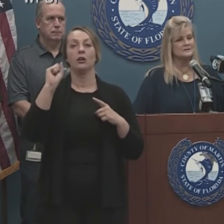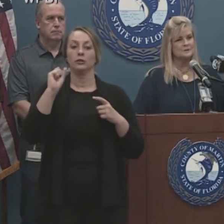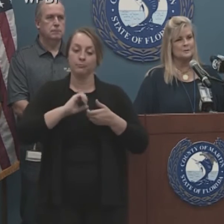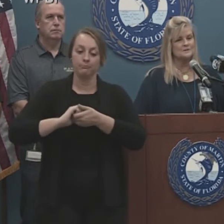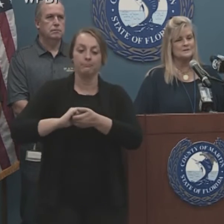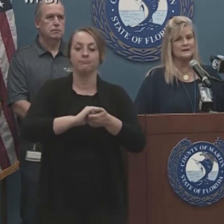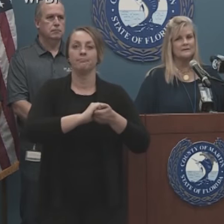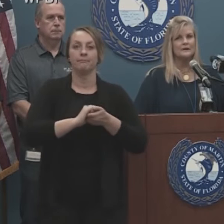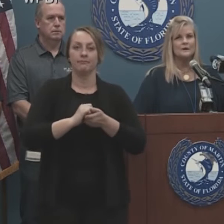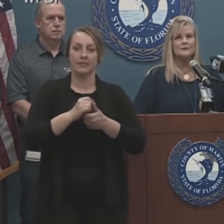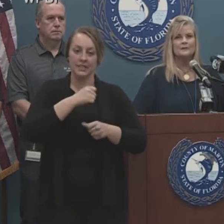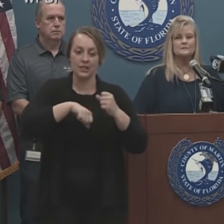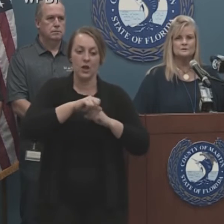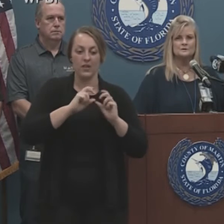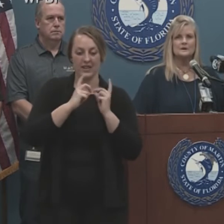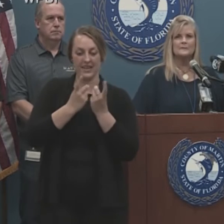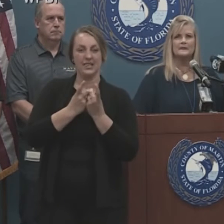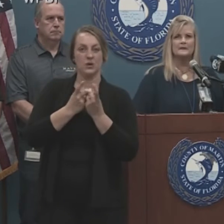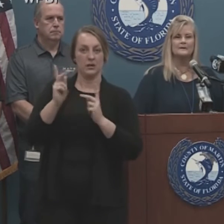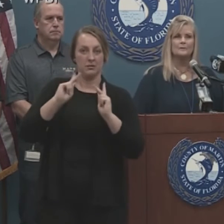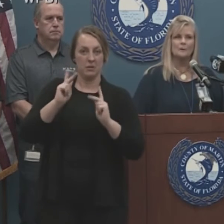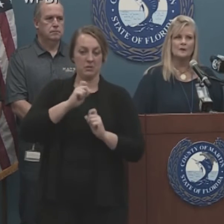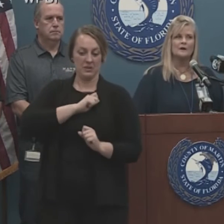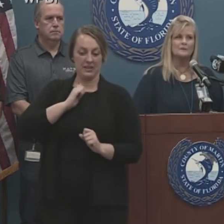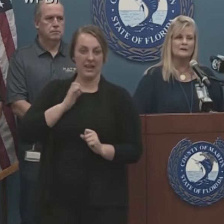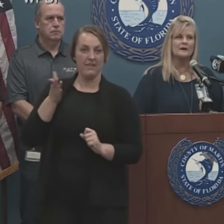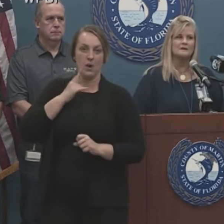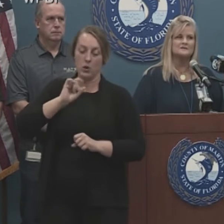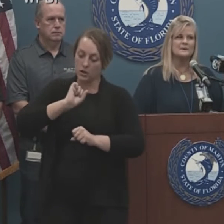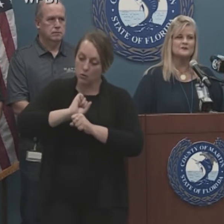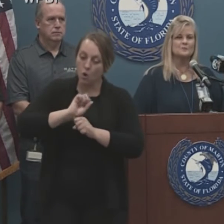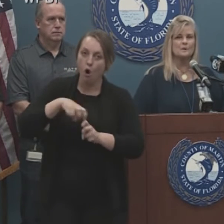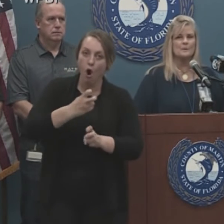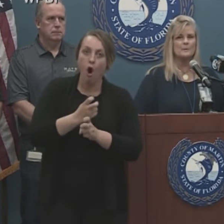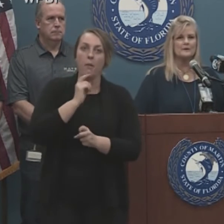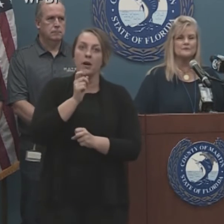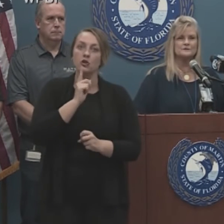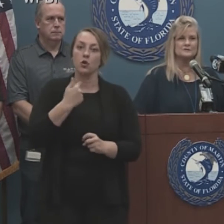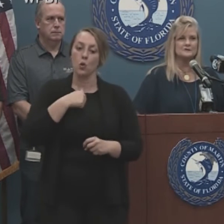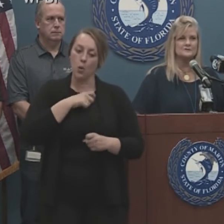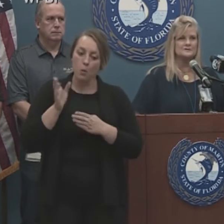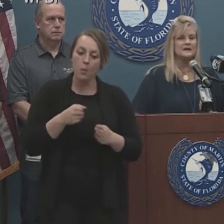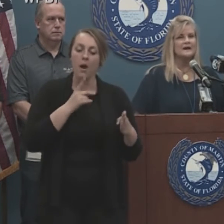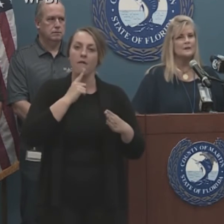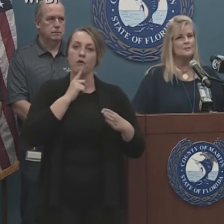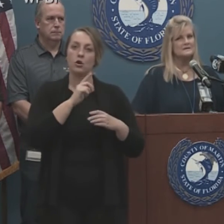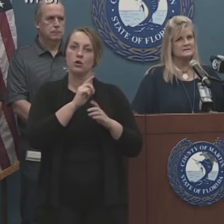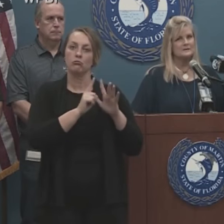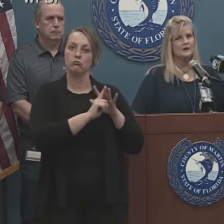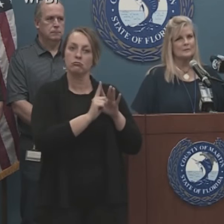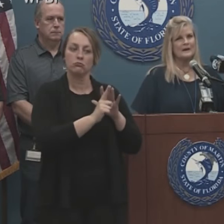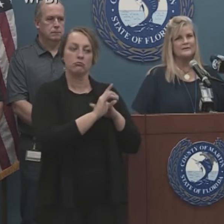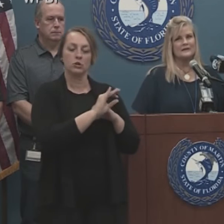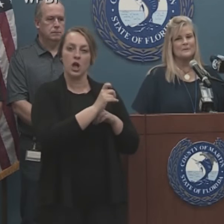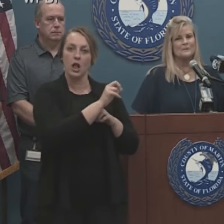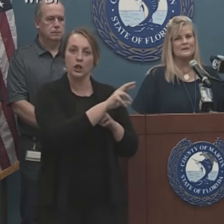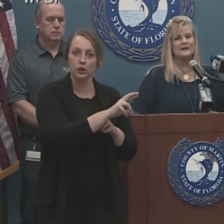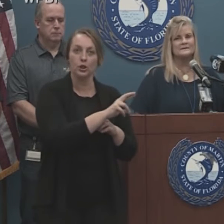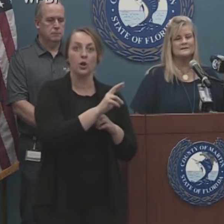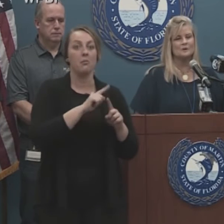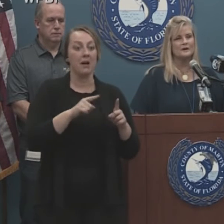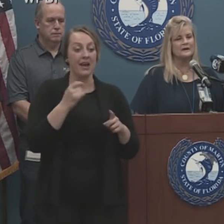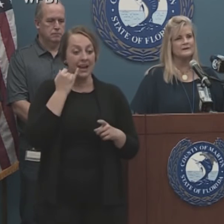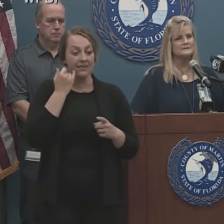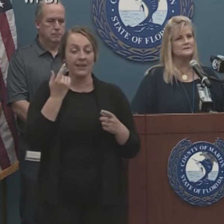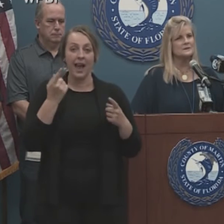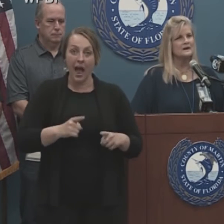Our district personnel who have truly been working really hard to make sure we're prepared for shelters, and we still are ready if that were the